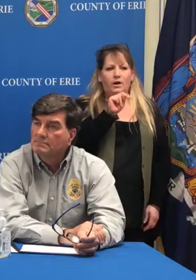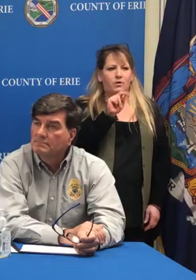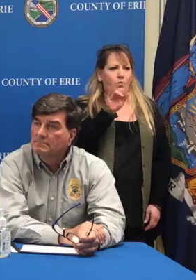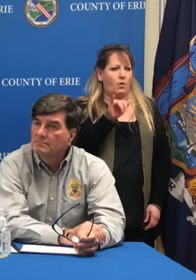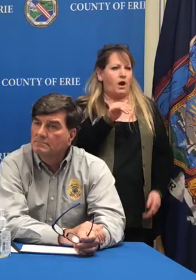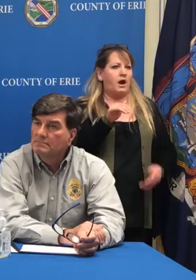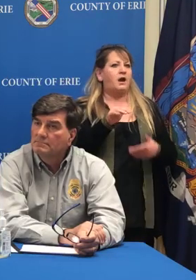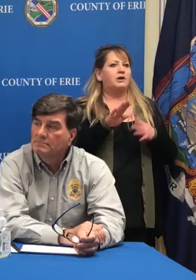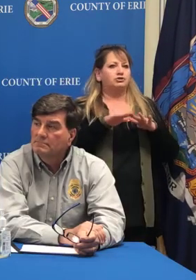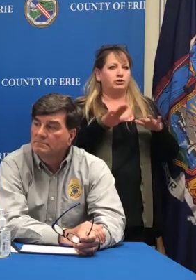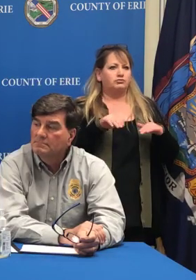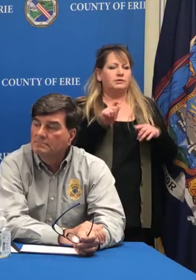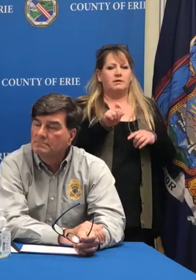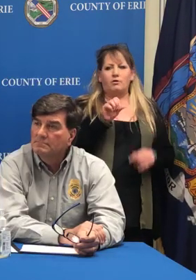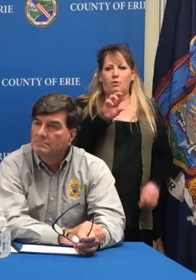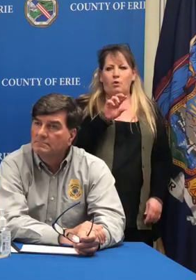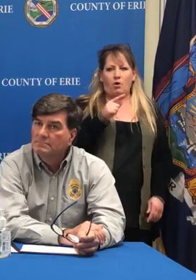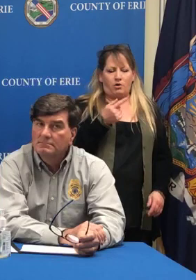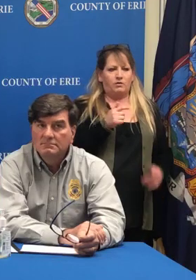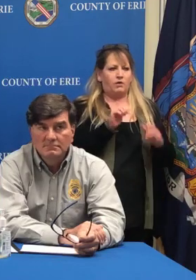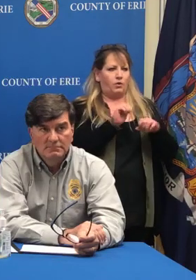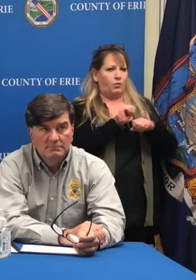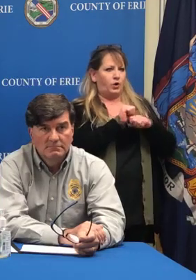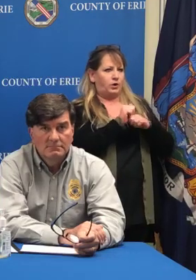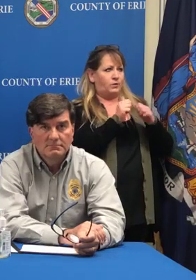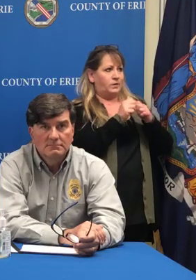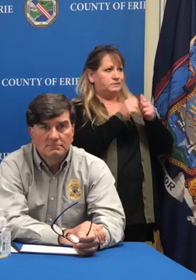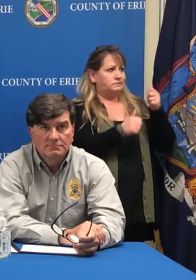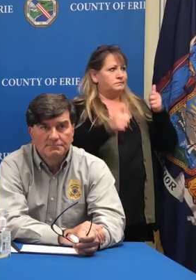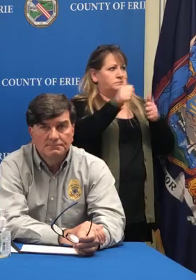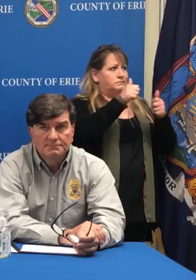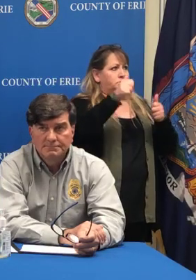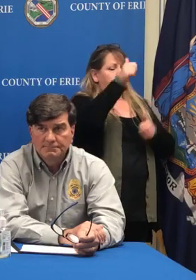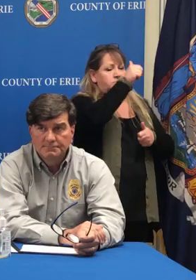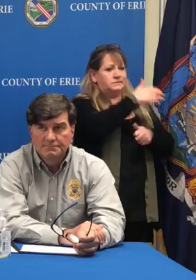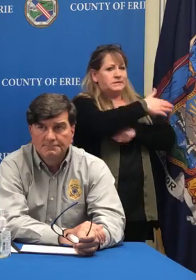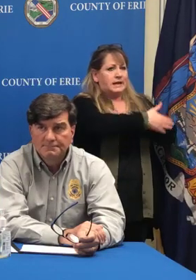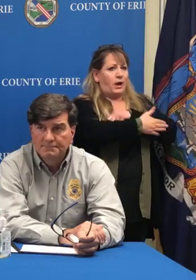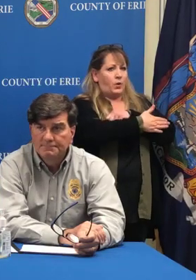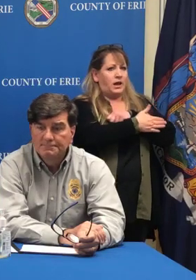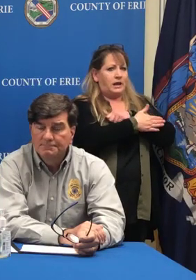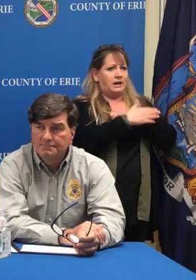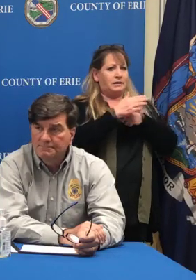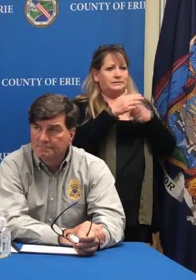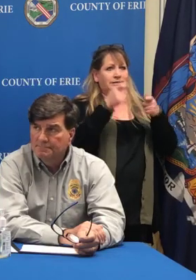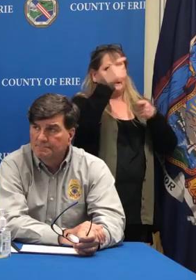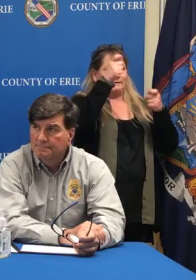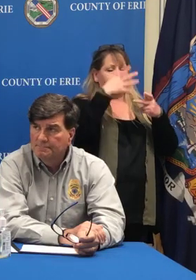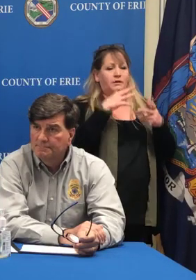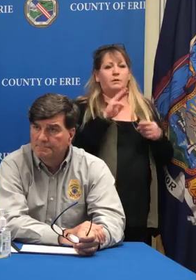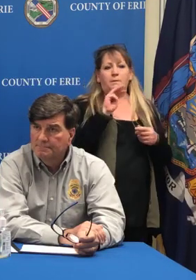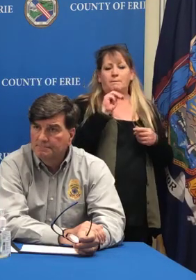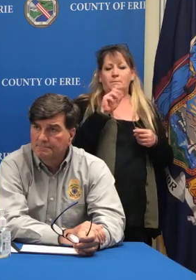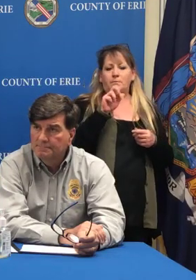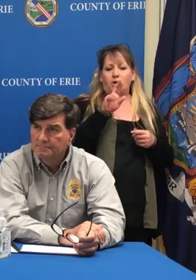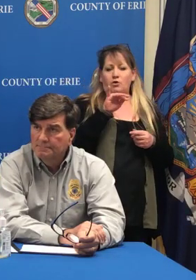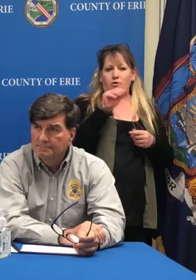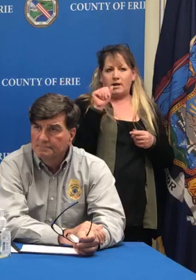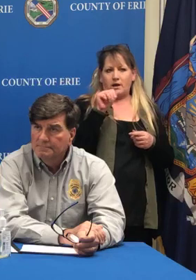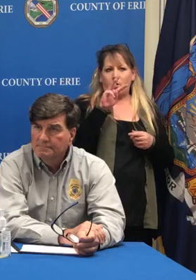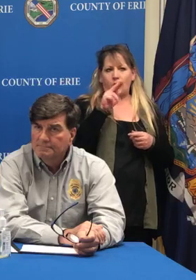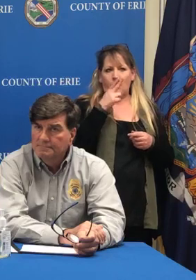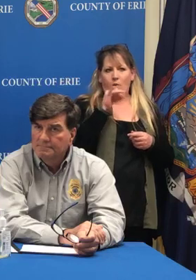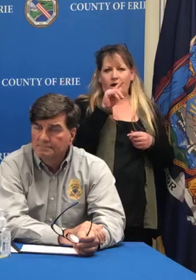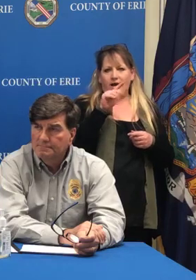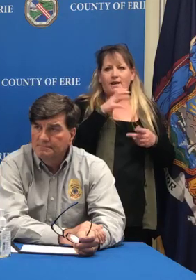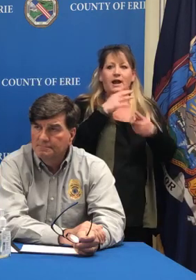parentservices@wnychildren.org. They are working with our Deputy County Executive, Maria White, and our Commissioner of Social Services, Marie Cannon, who you can't see,